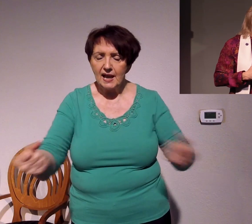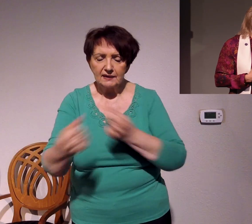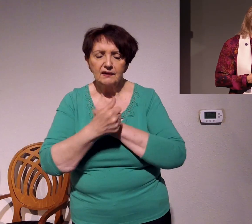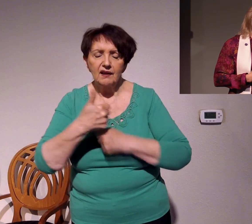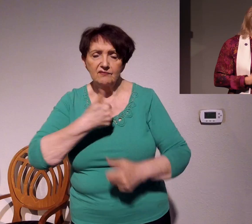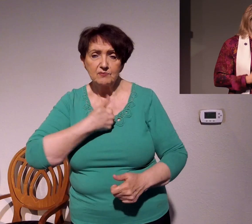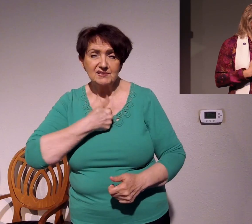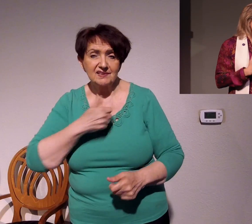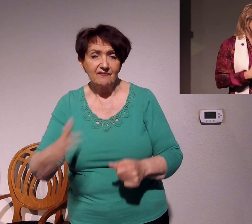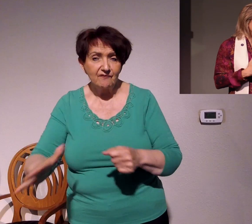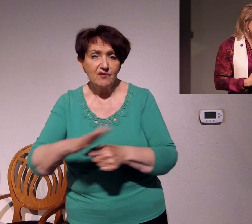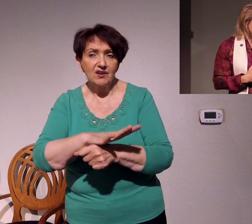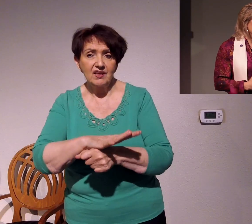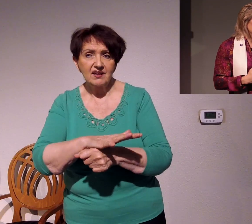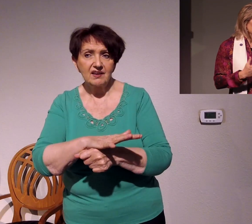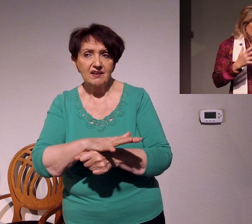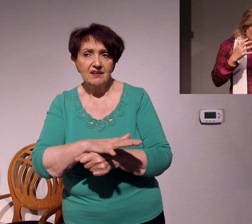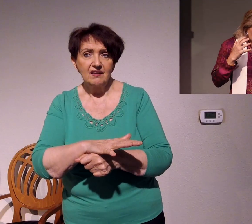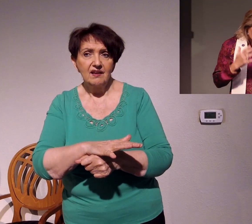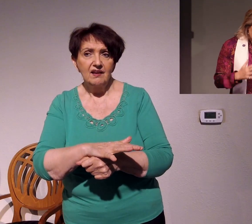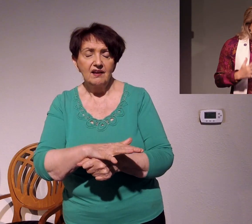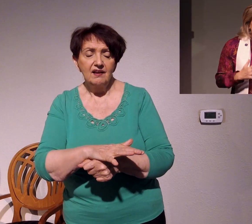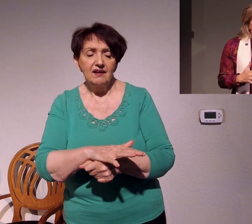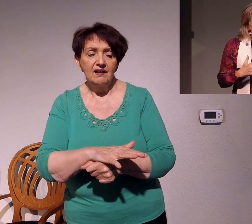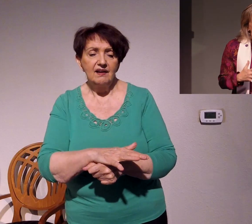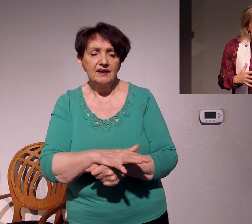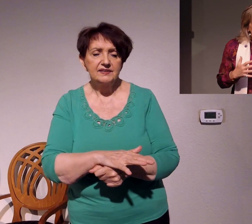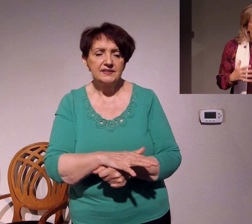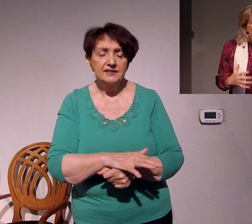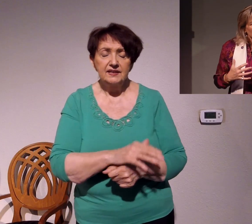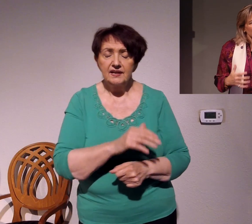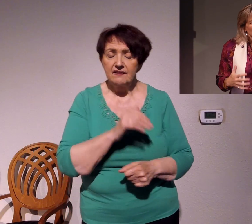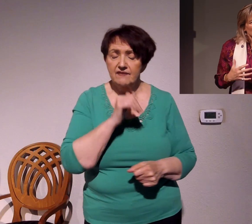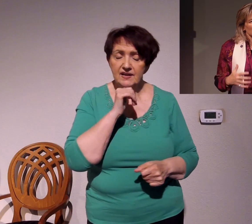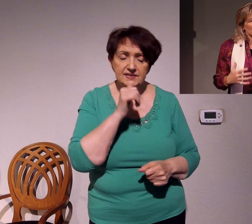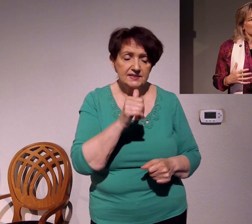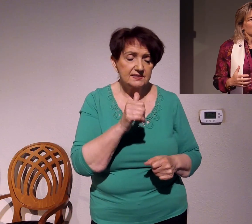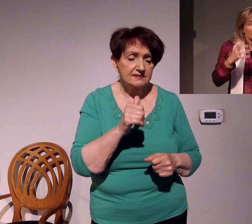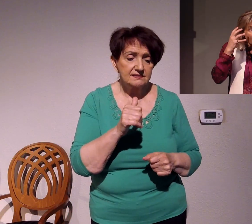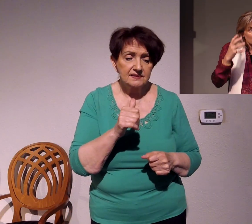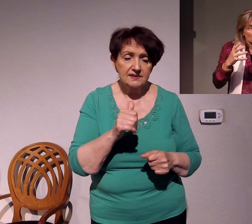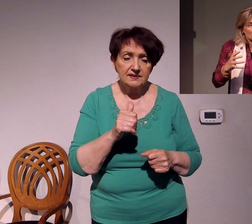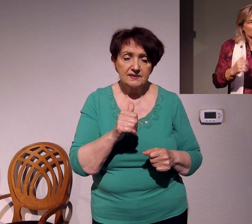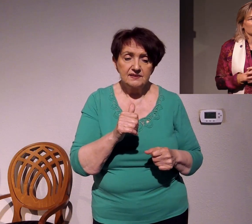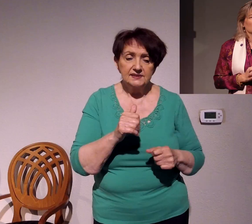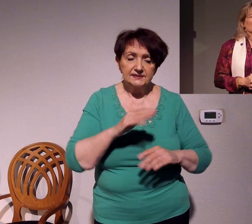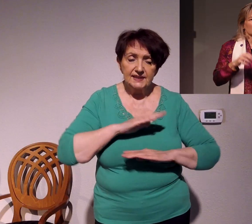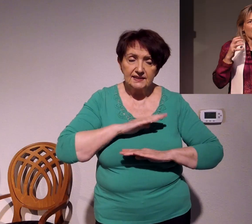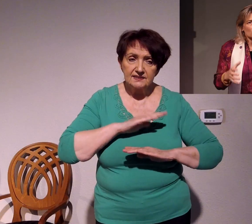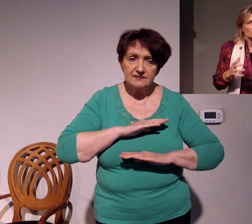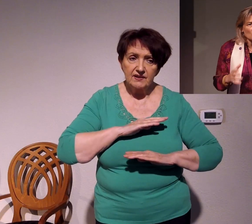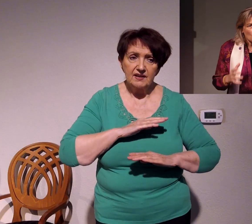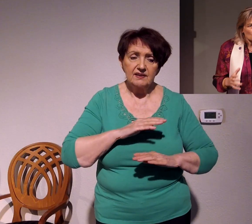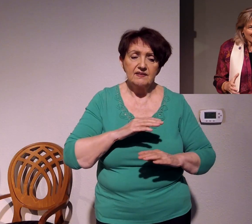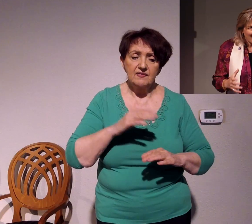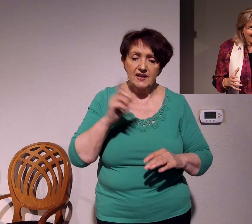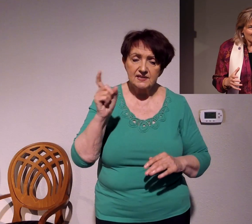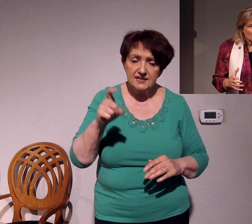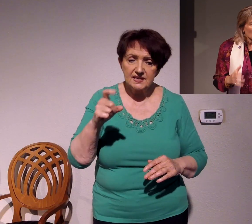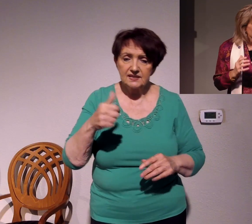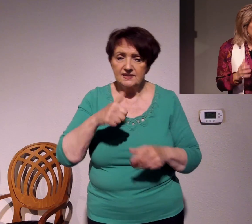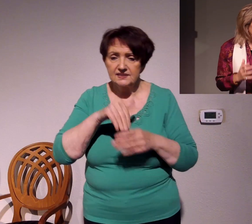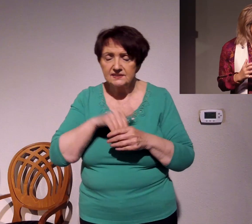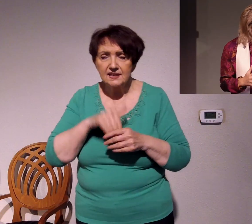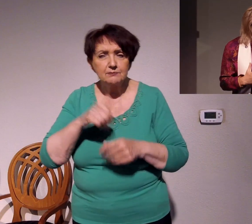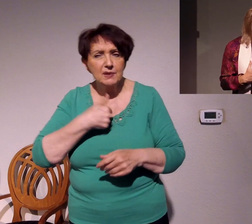fullest extent, and if I did not come to that place within me consciously that I was